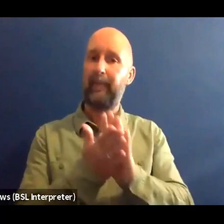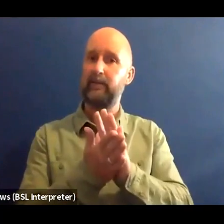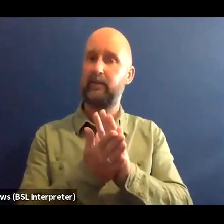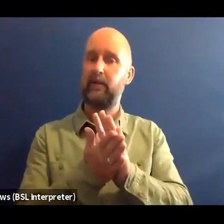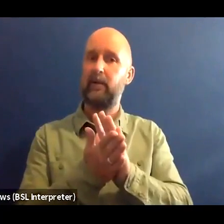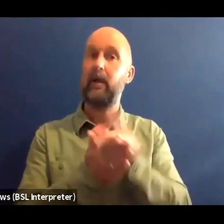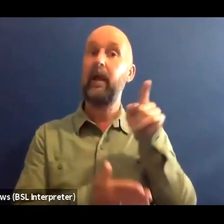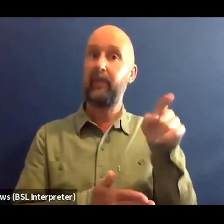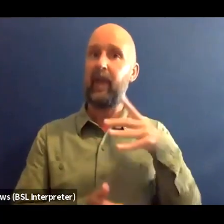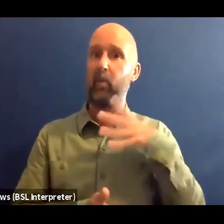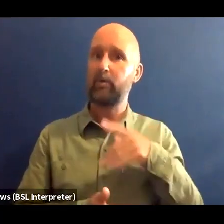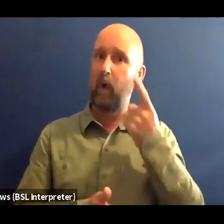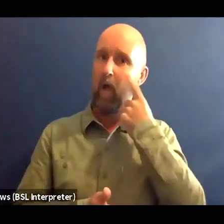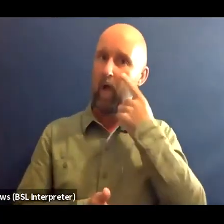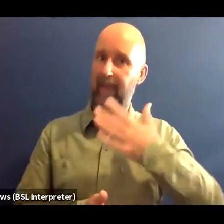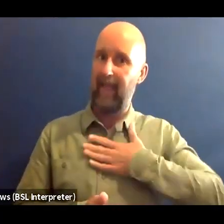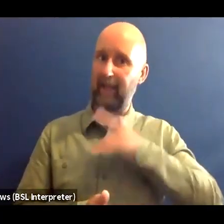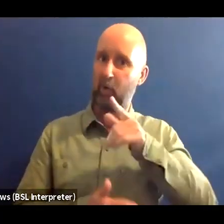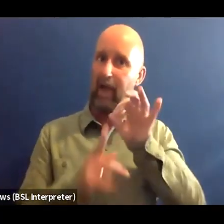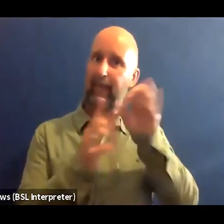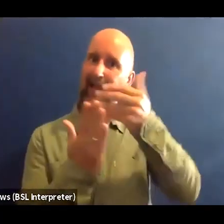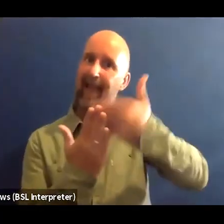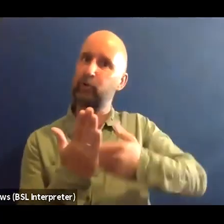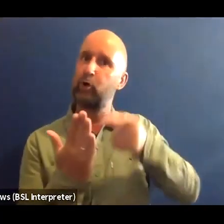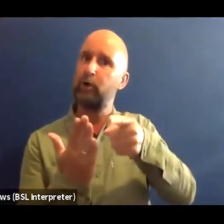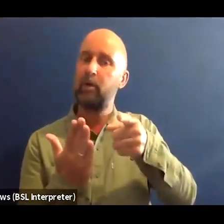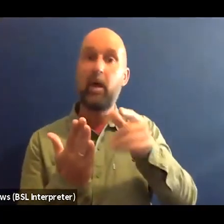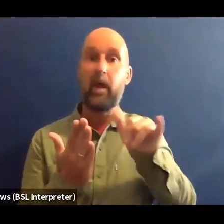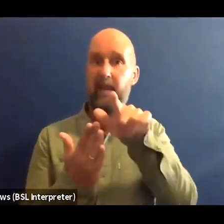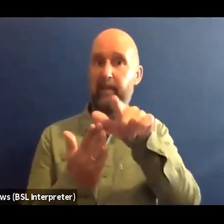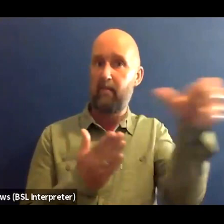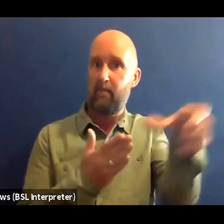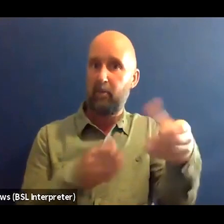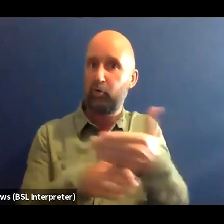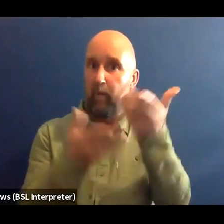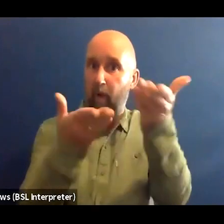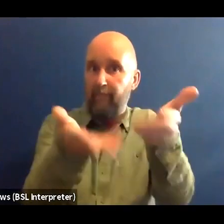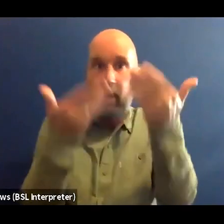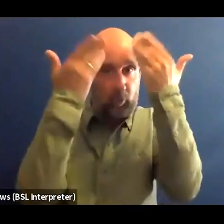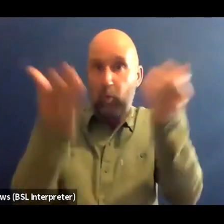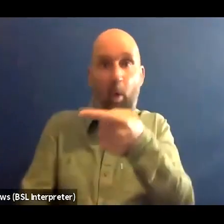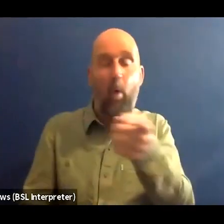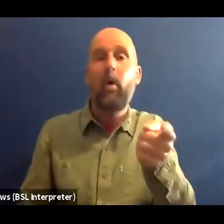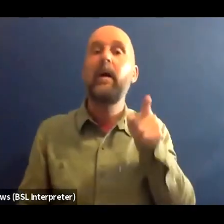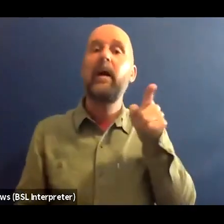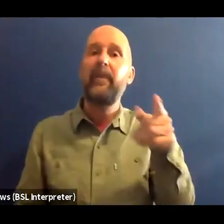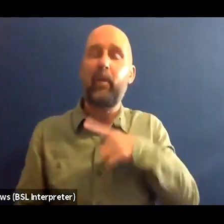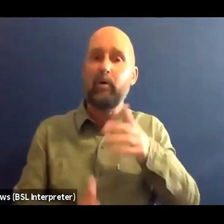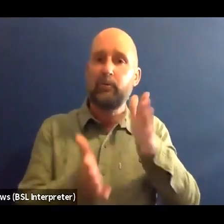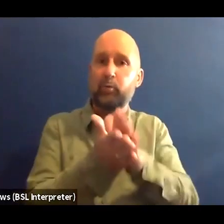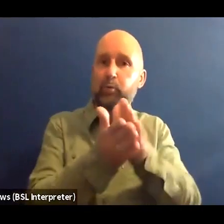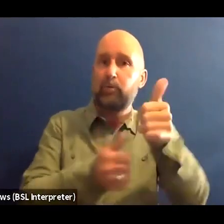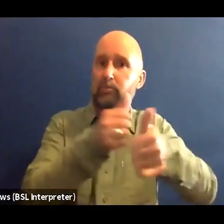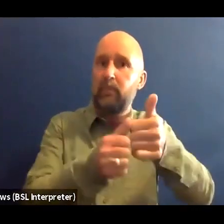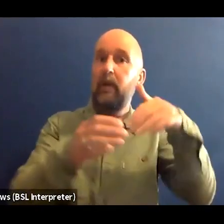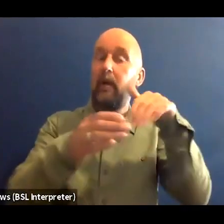they're interested in you. They liked your application and they might want to hire you. So they want you to do well in that interview.